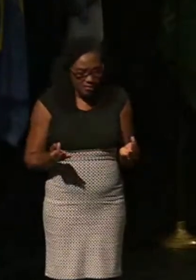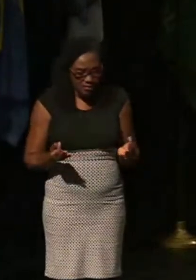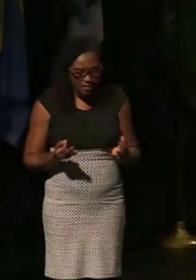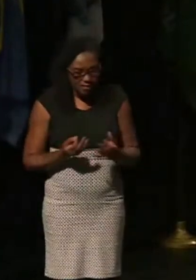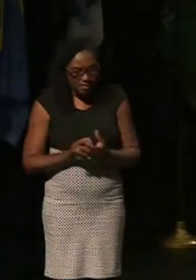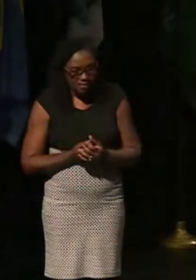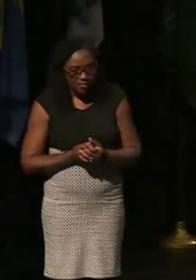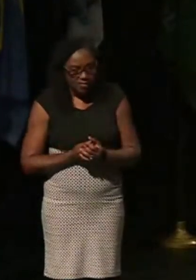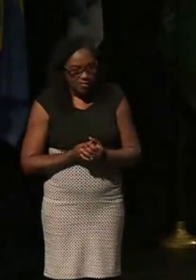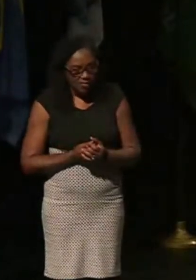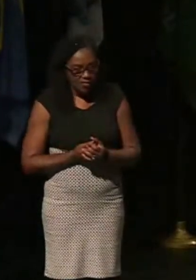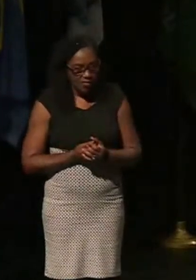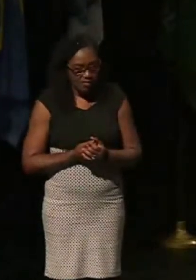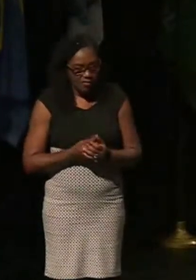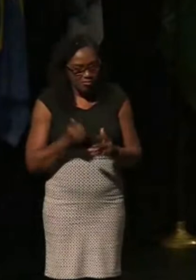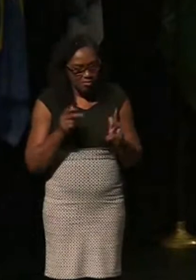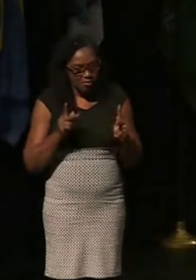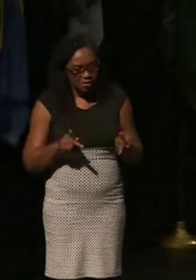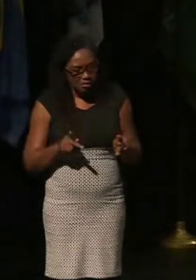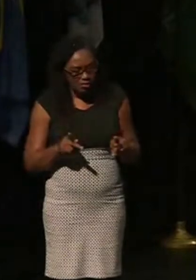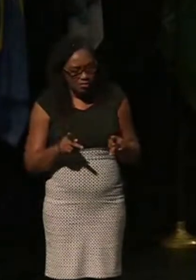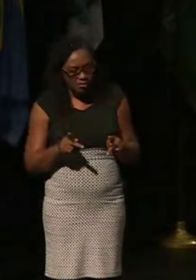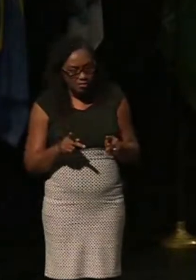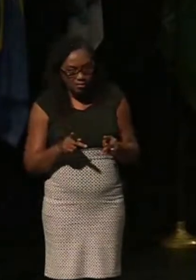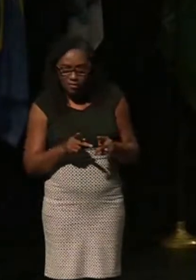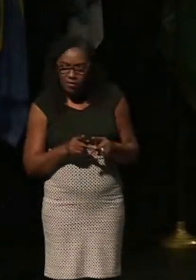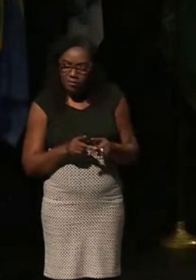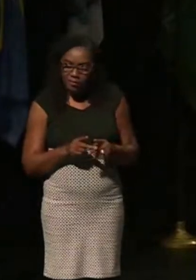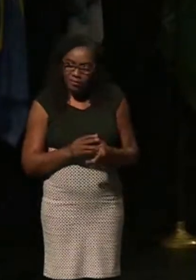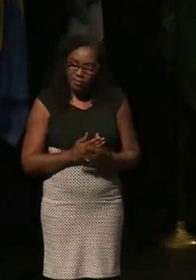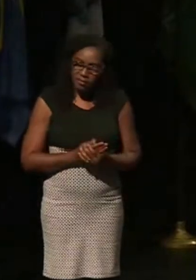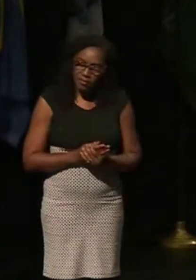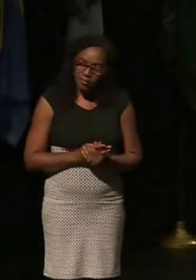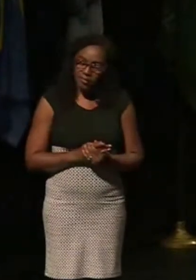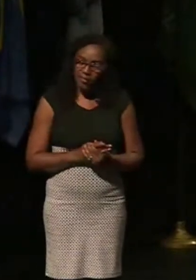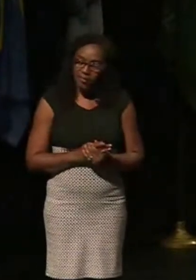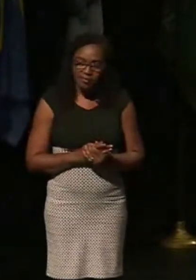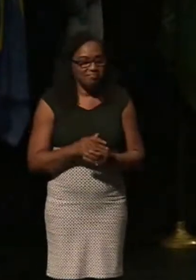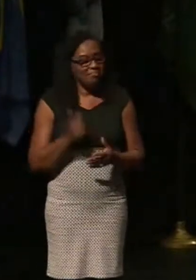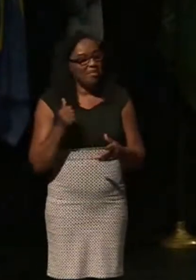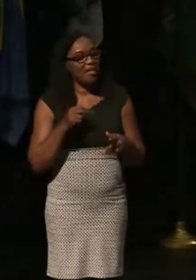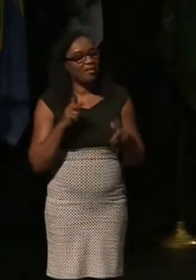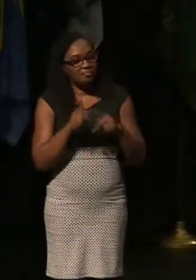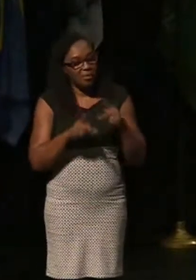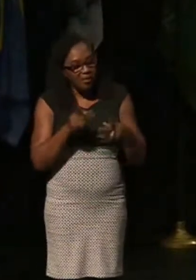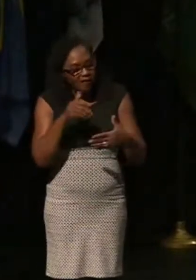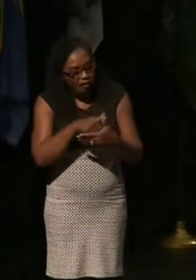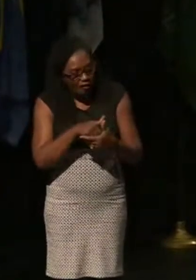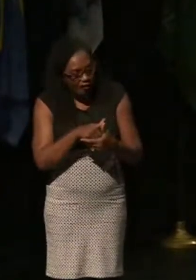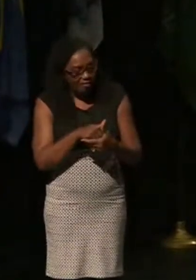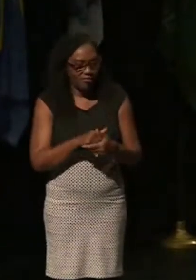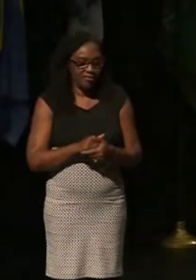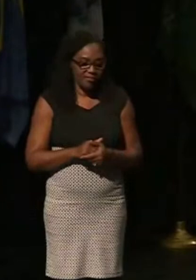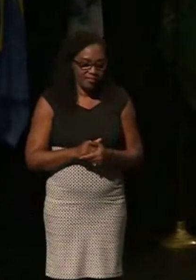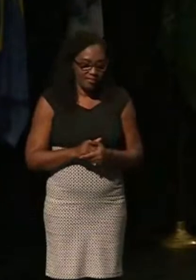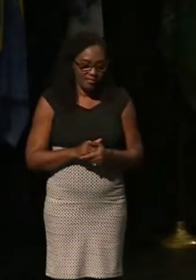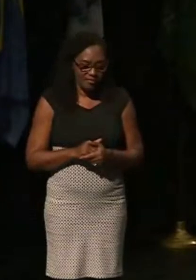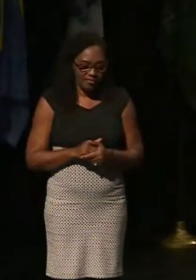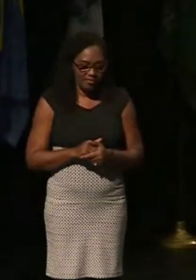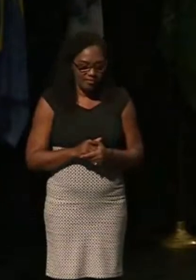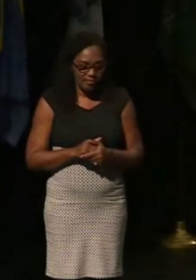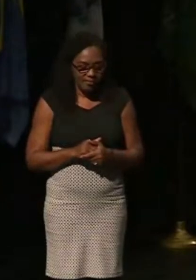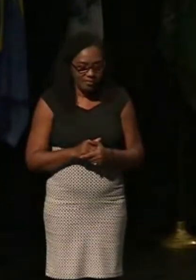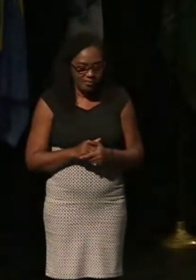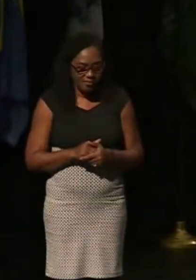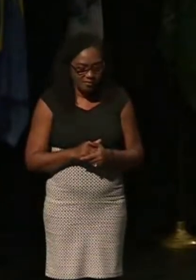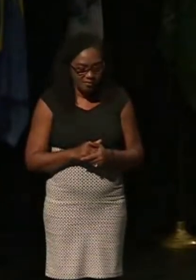Oprah Douglas, Shaquanda Green-Noel, Anicia Batiste, Khalifa McCullin, all these